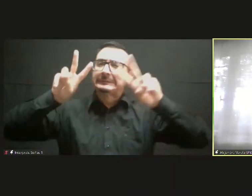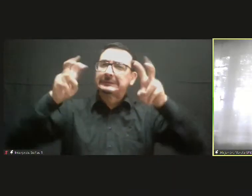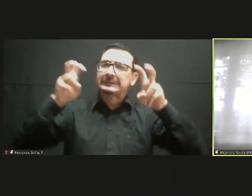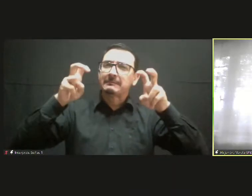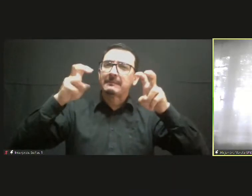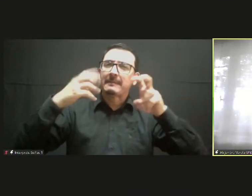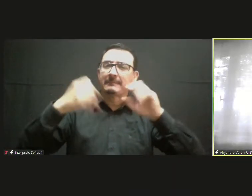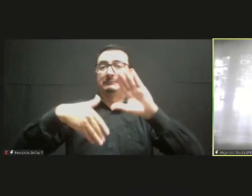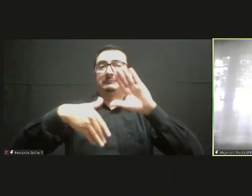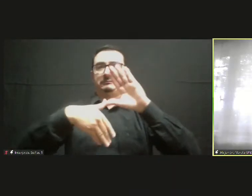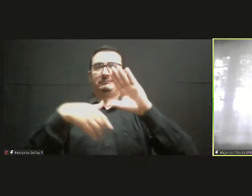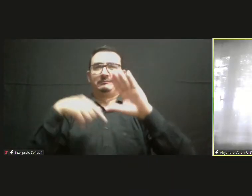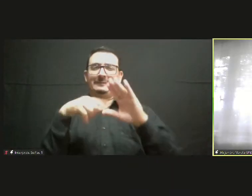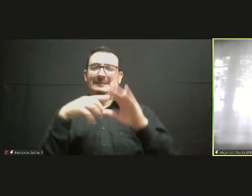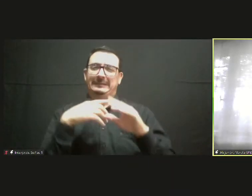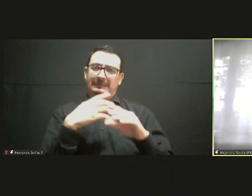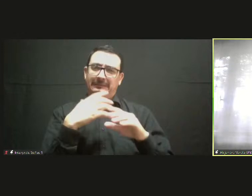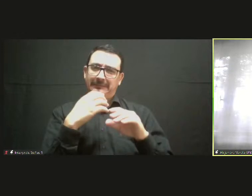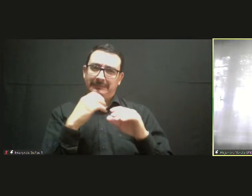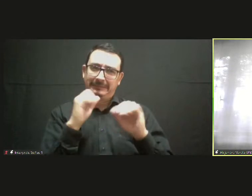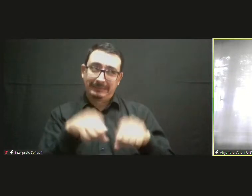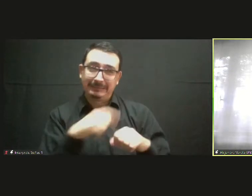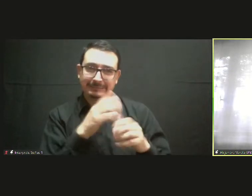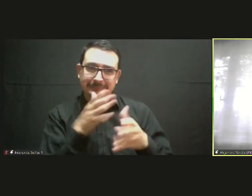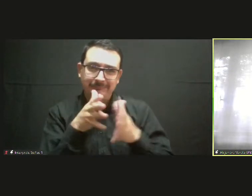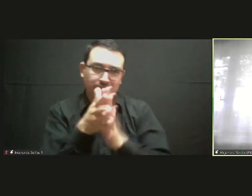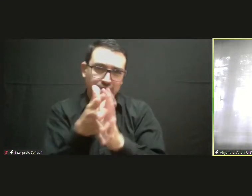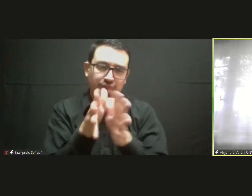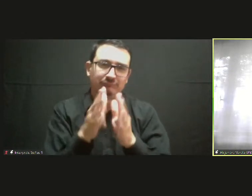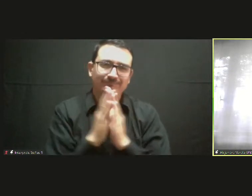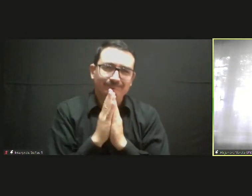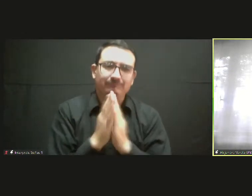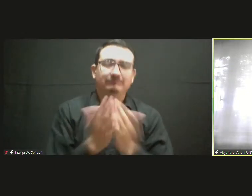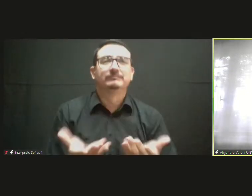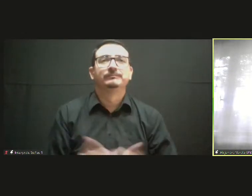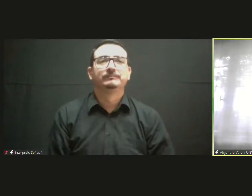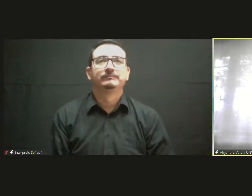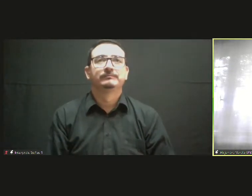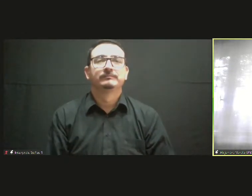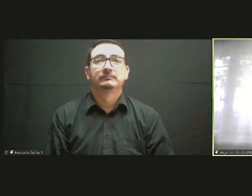Okay, thanks, Nano, for the question, and thank you also for the invitation.